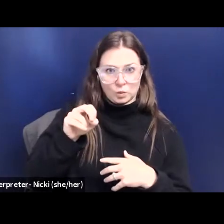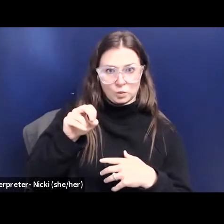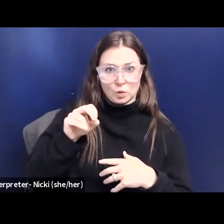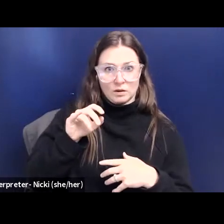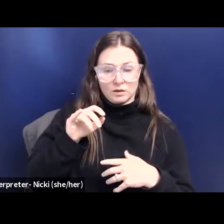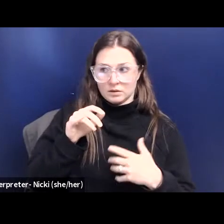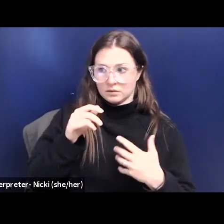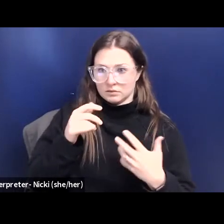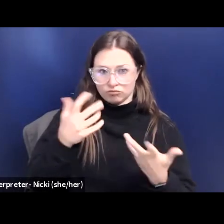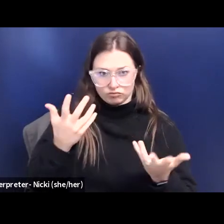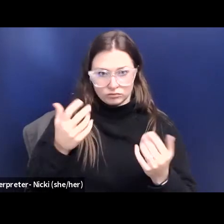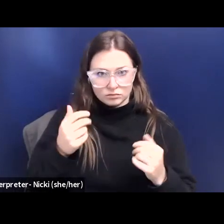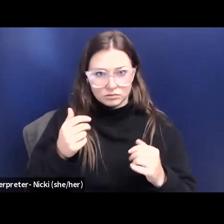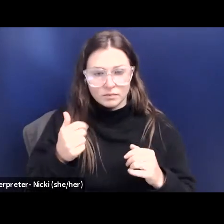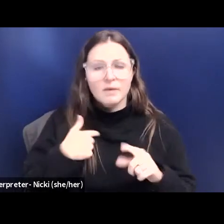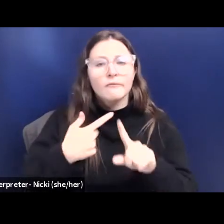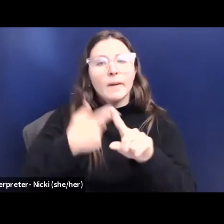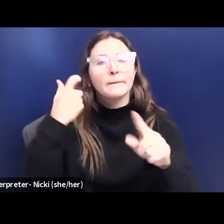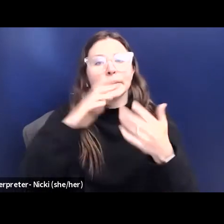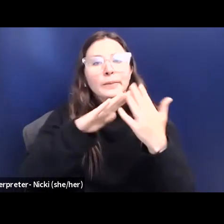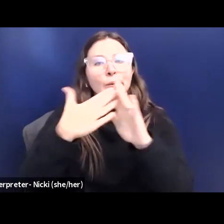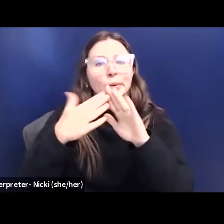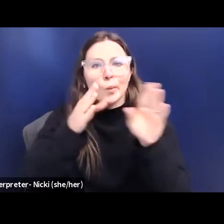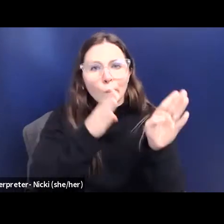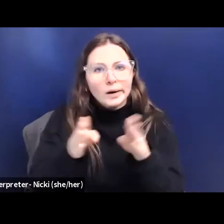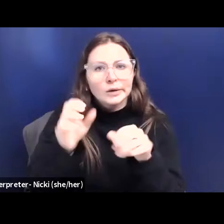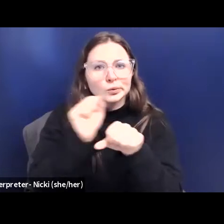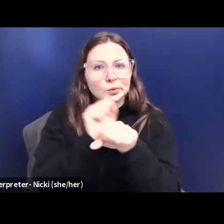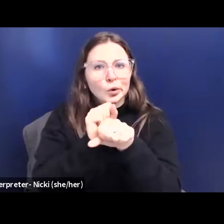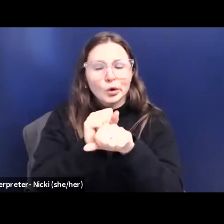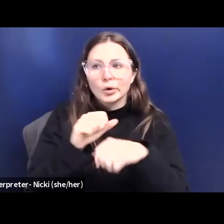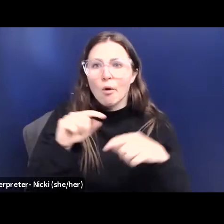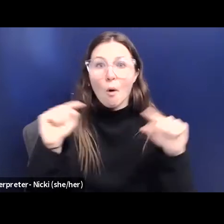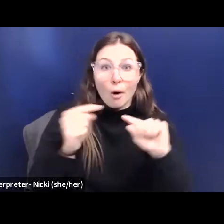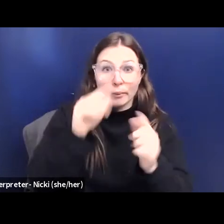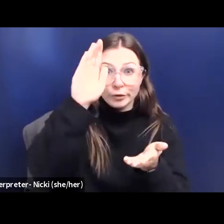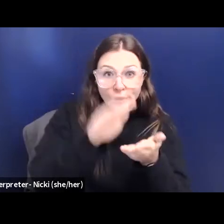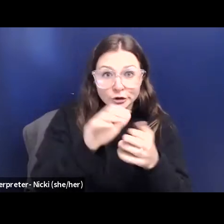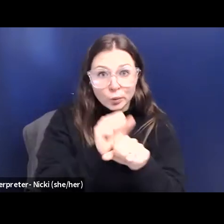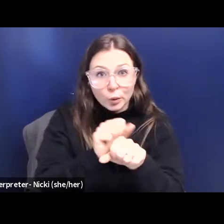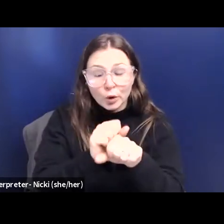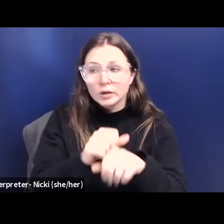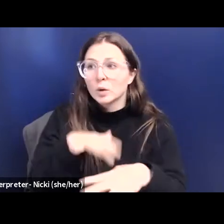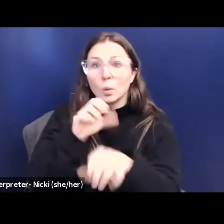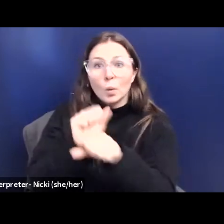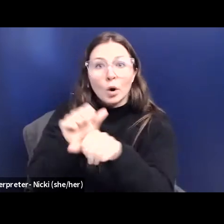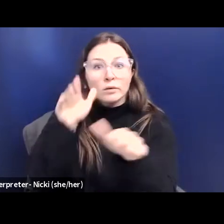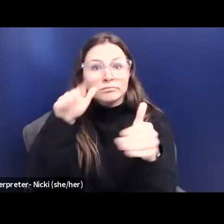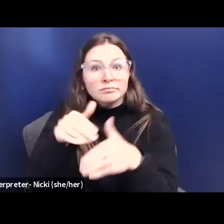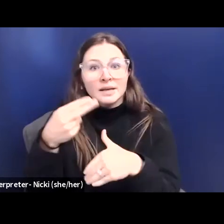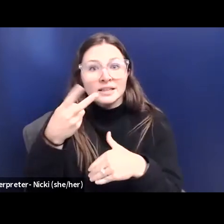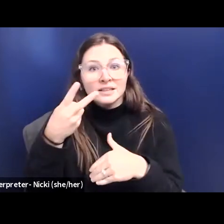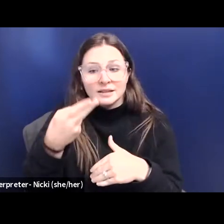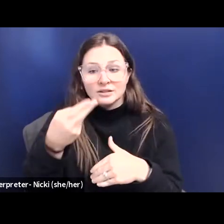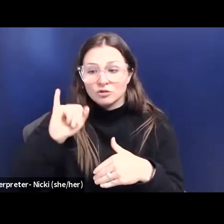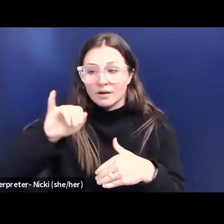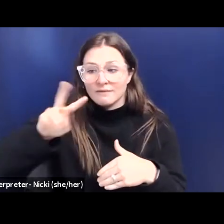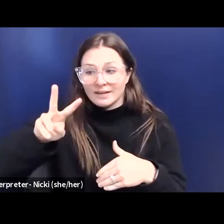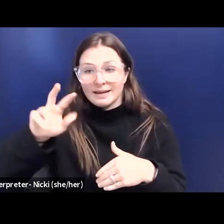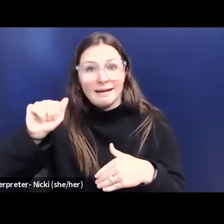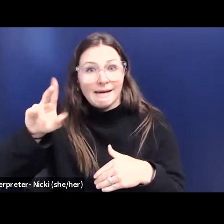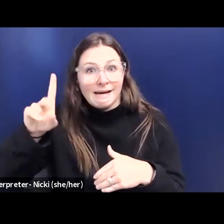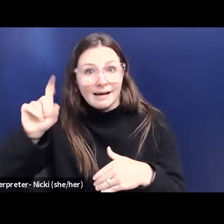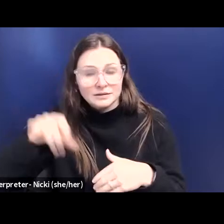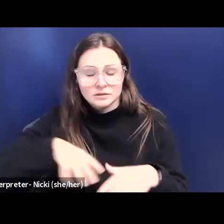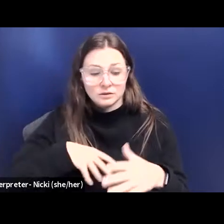coming from harm reduction work, coming from work around HIV/AIDS, that social work was going